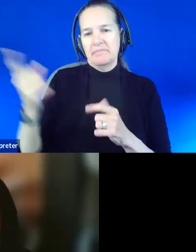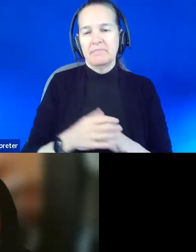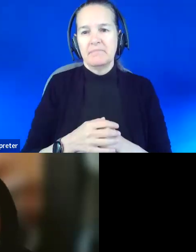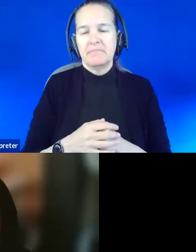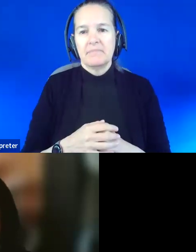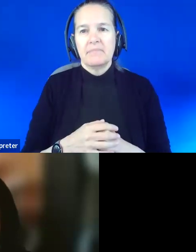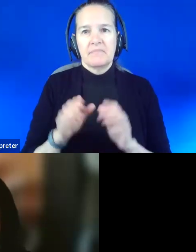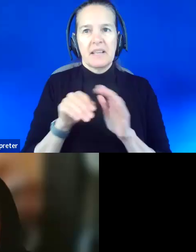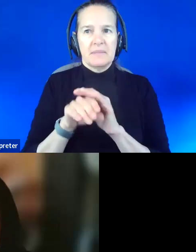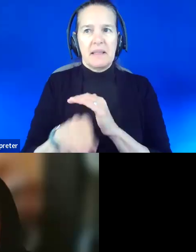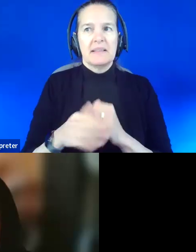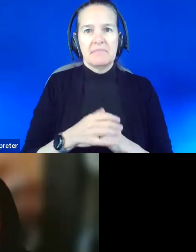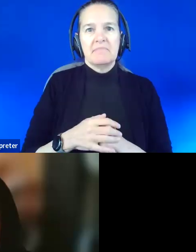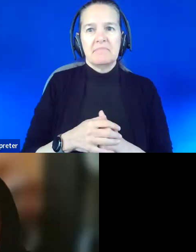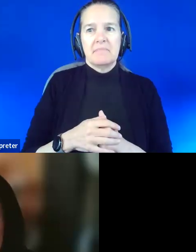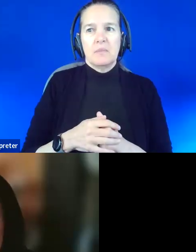accessibility.